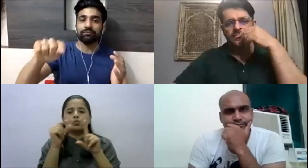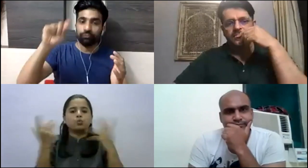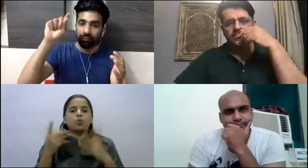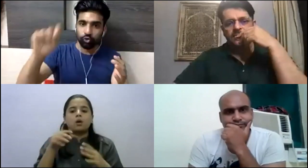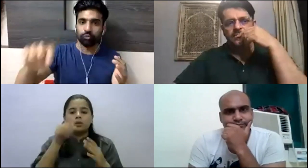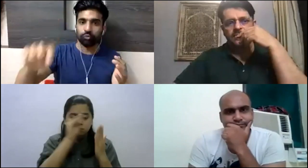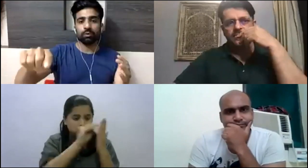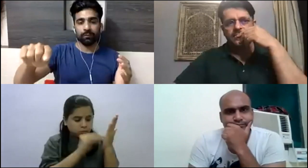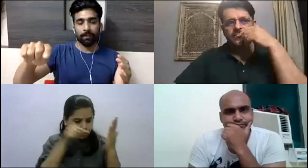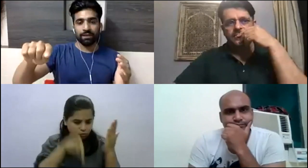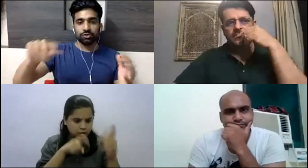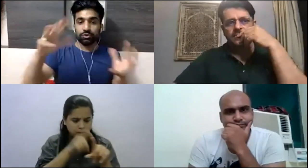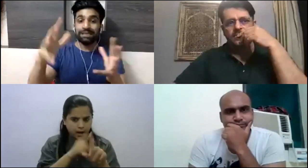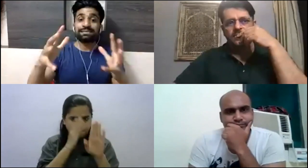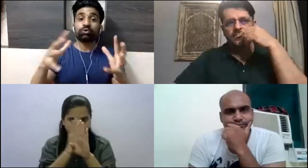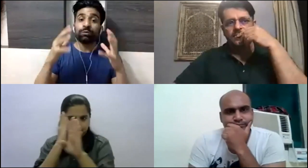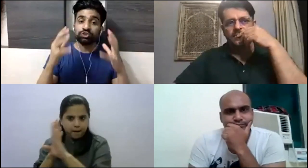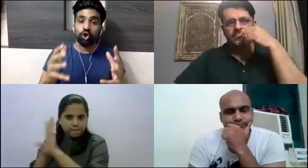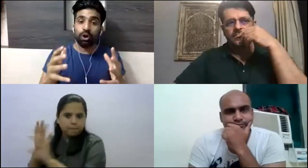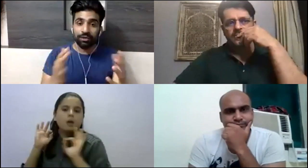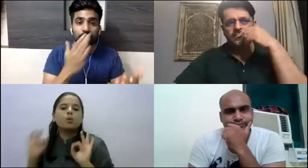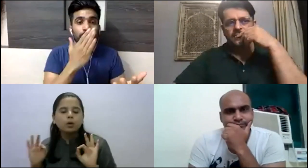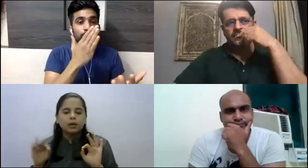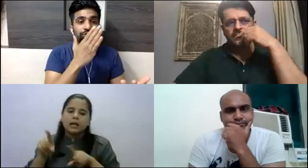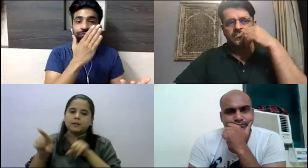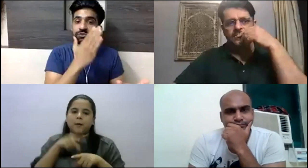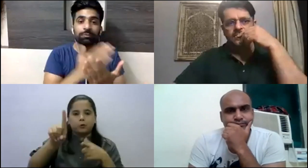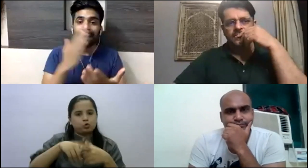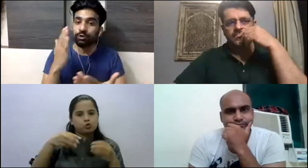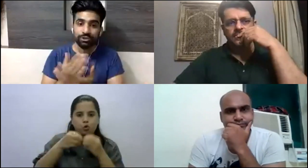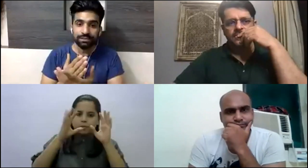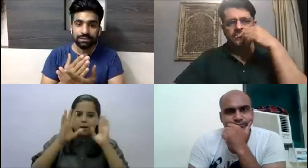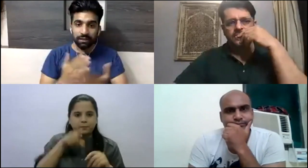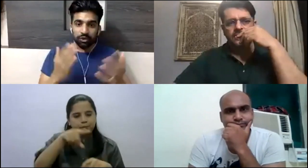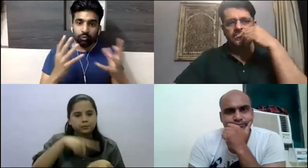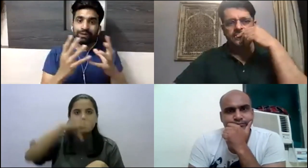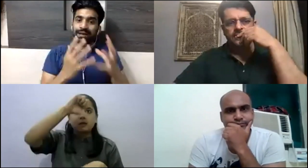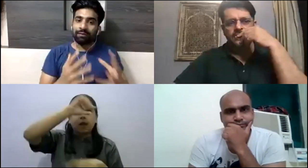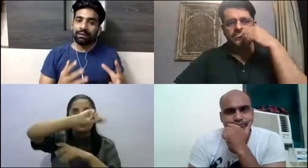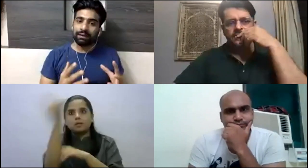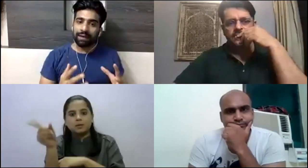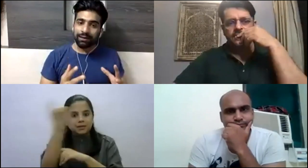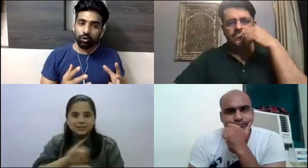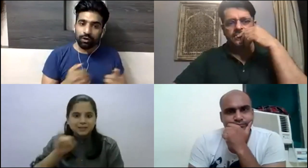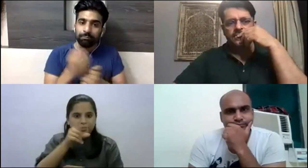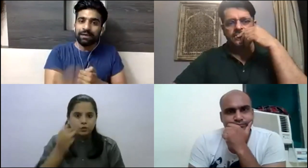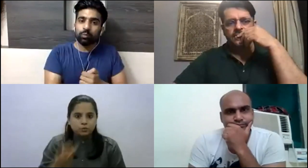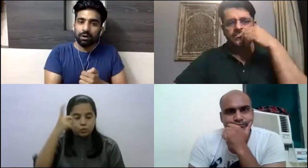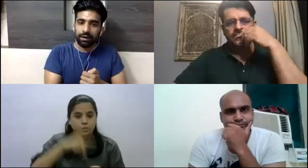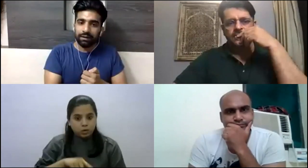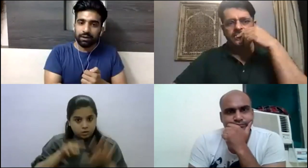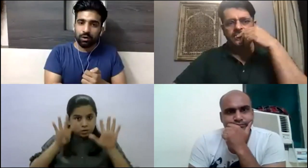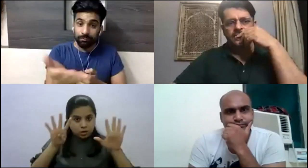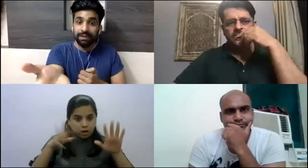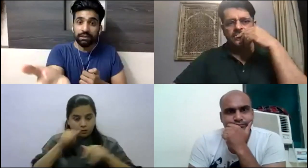diary tomorrow. So let's say if you have a job and your shift is from 9 to 6, you will get ready at 9 o'clock and be at work,